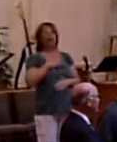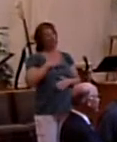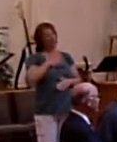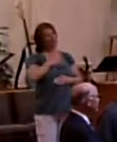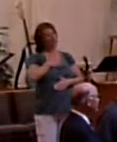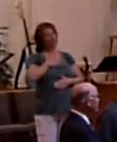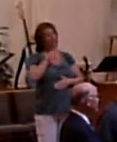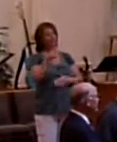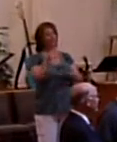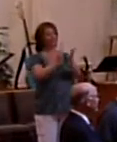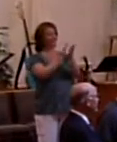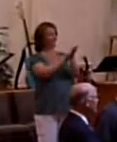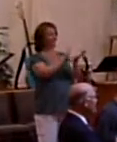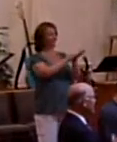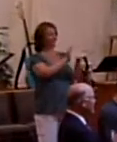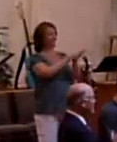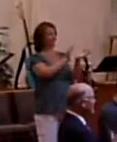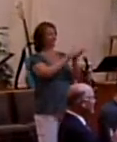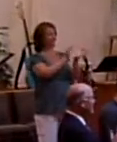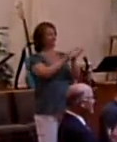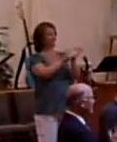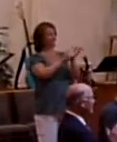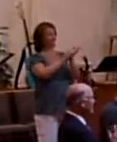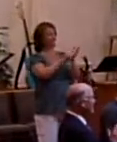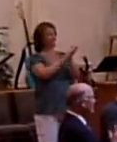you guys. And